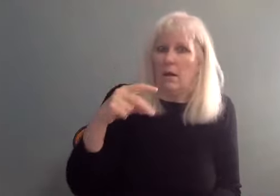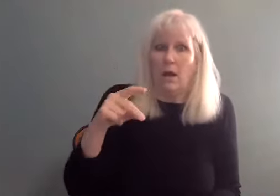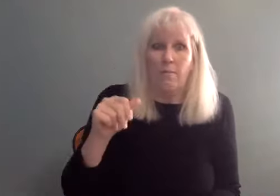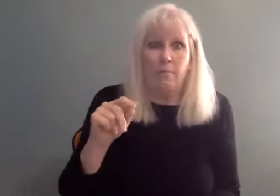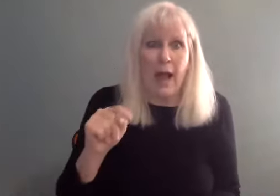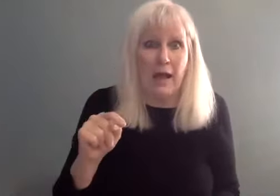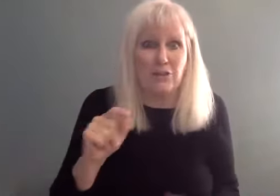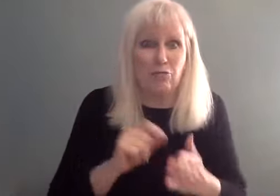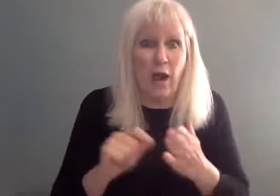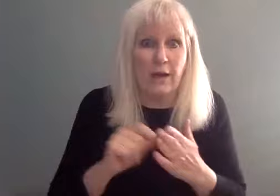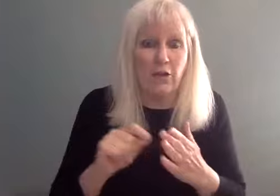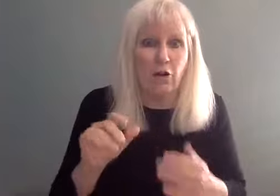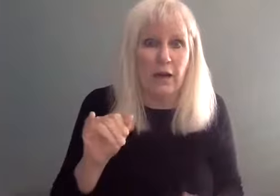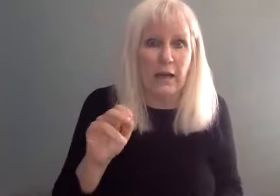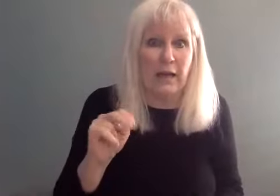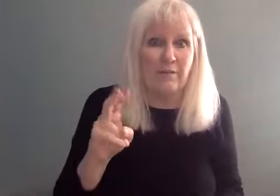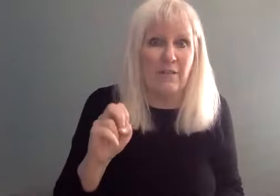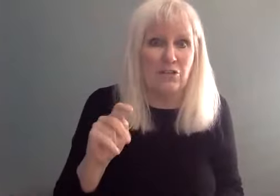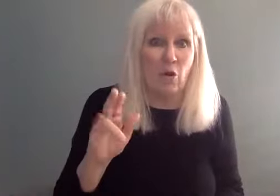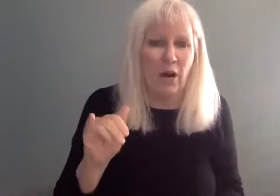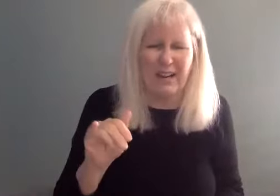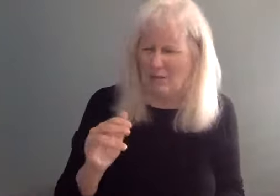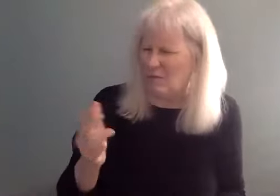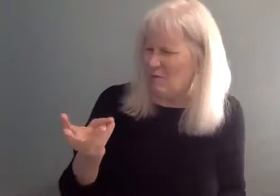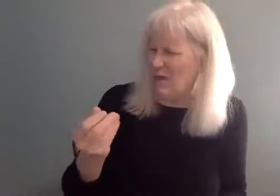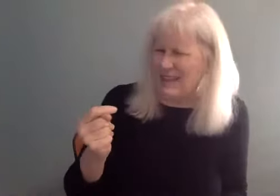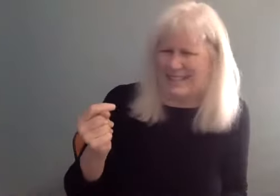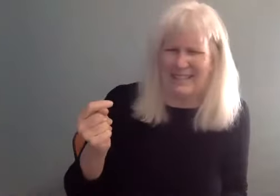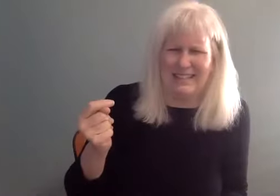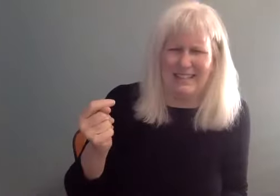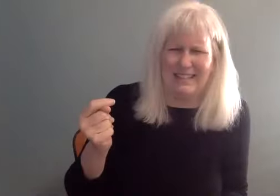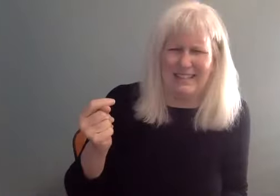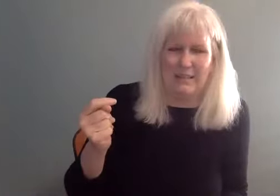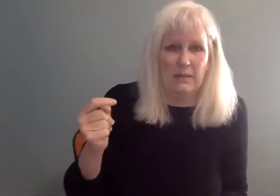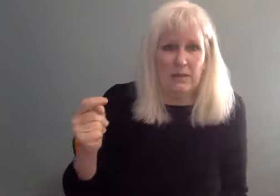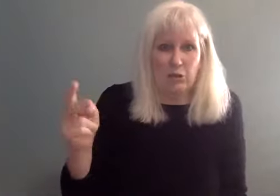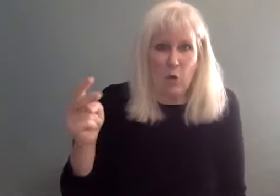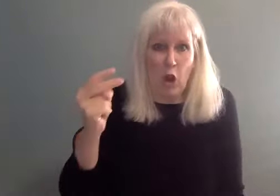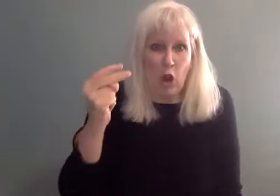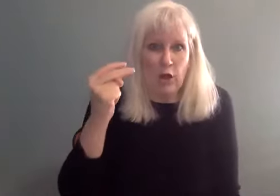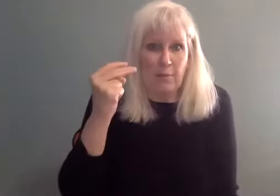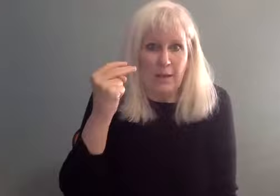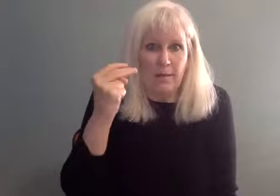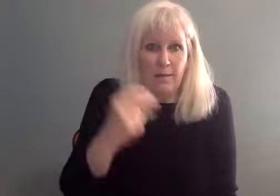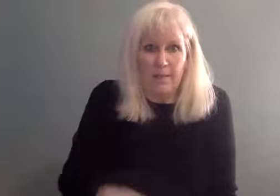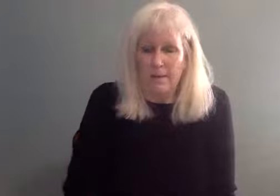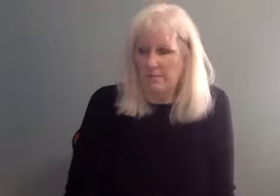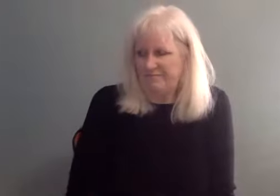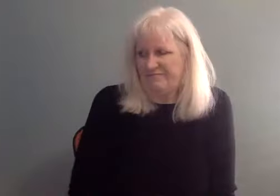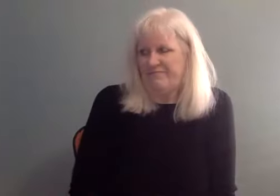inventory. What? She's doing her inventory. And she would kind of look at me from across the room, and I would just give her those anger eyes.